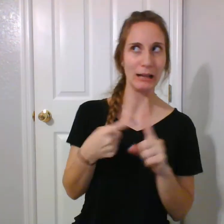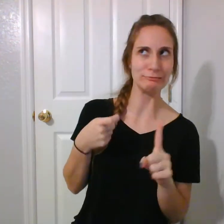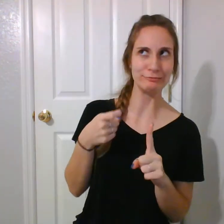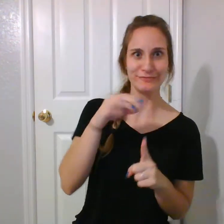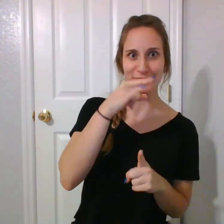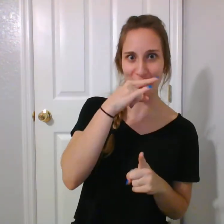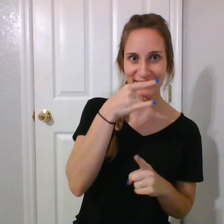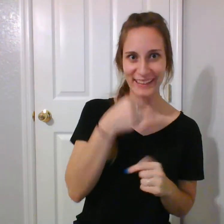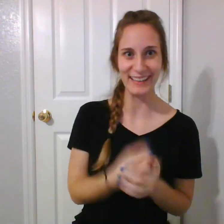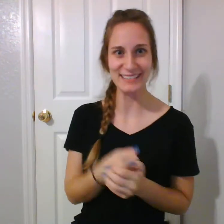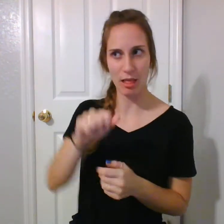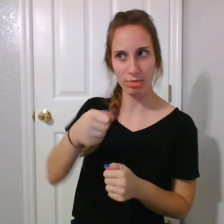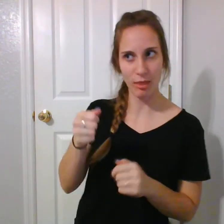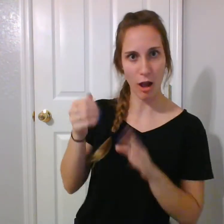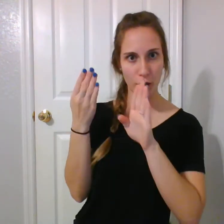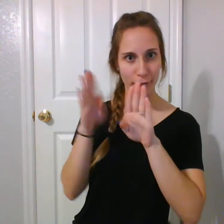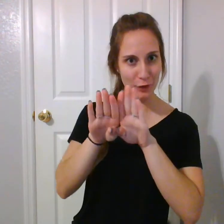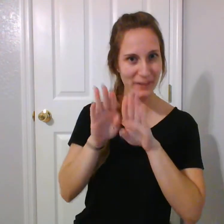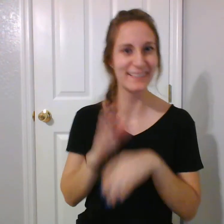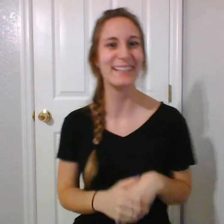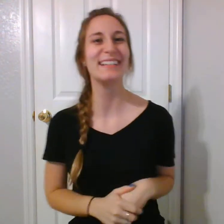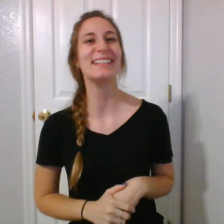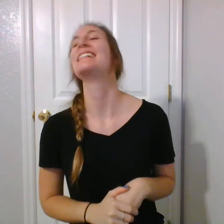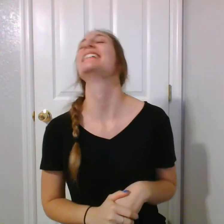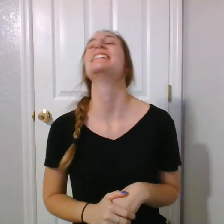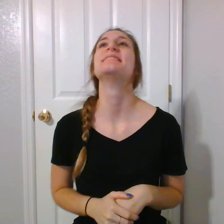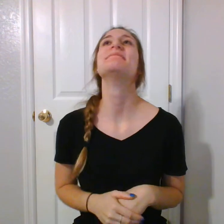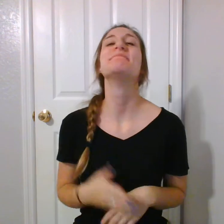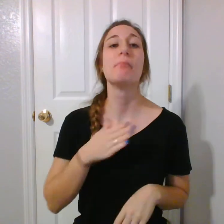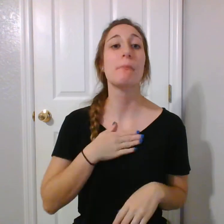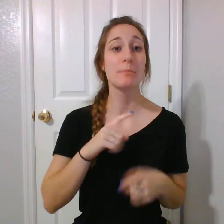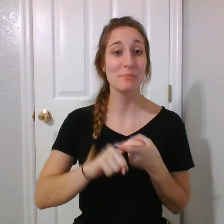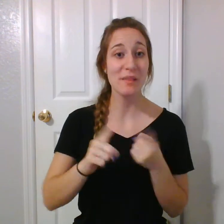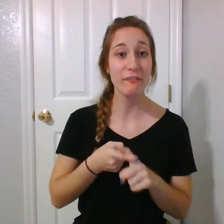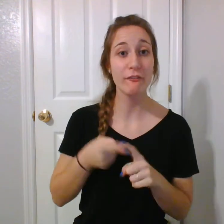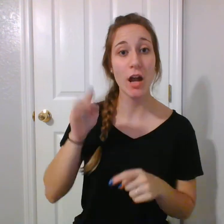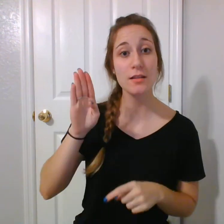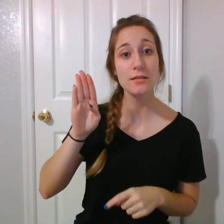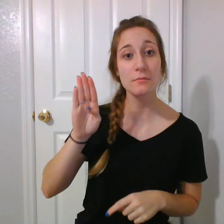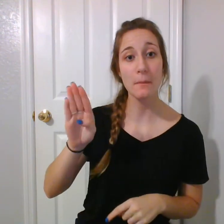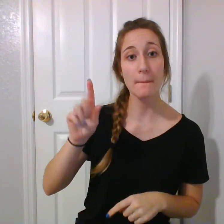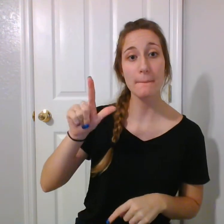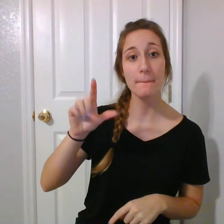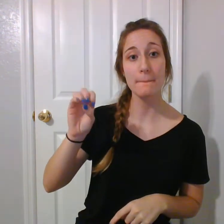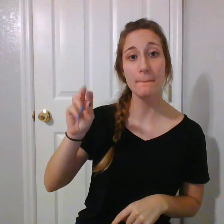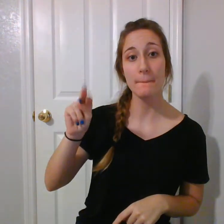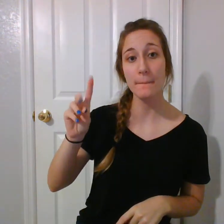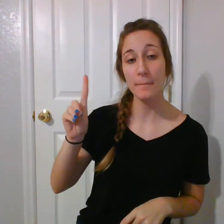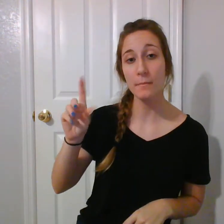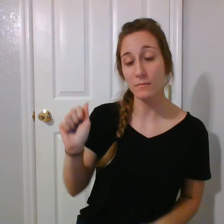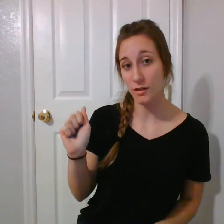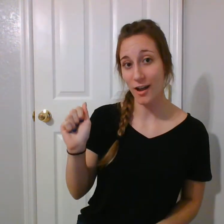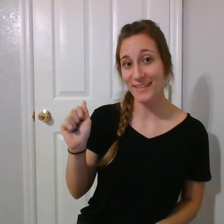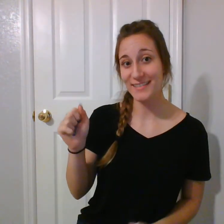nice vanity space. I love this so much. One of my friends, Blonda, is an amazing artist and she sketched this picture of Luco when